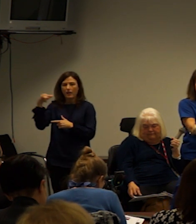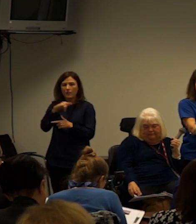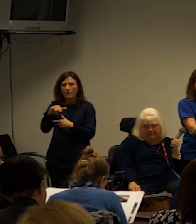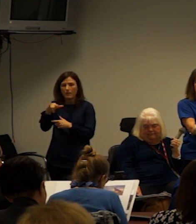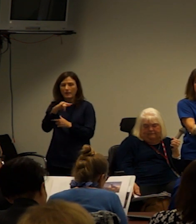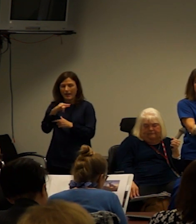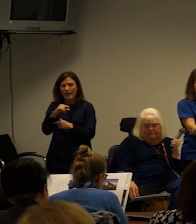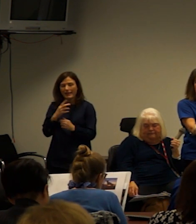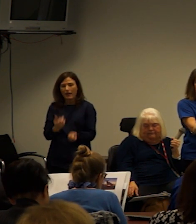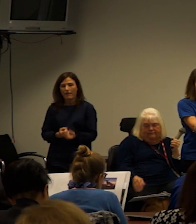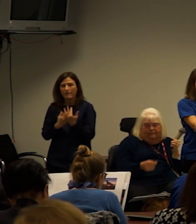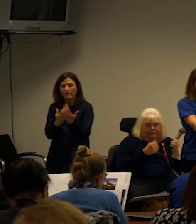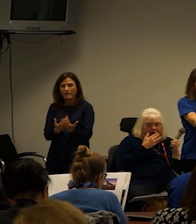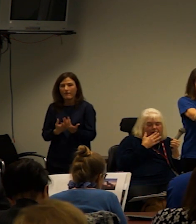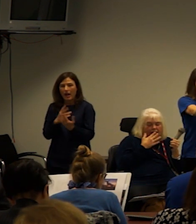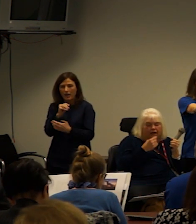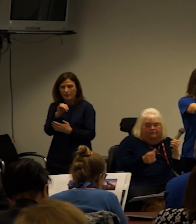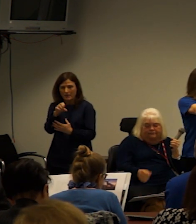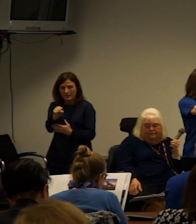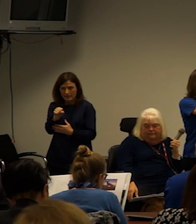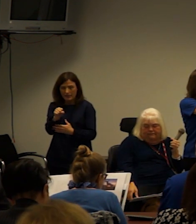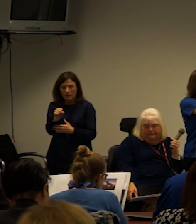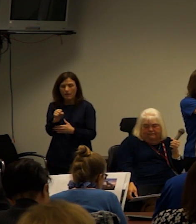in Mississippi,